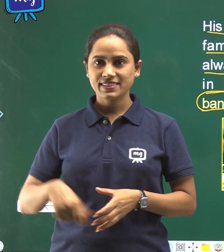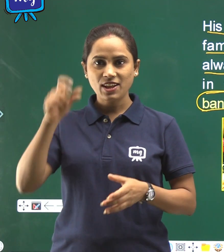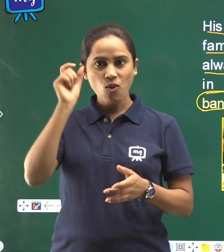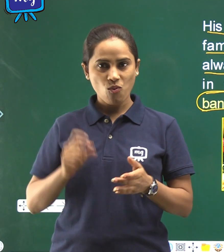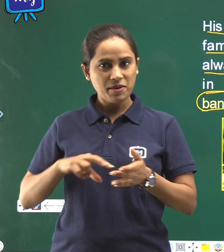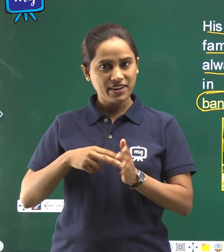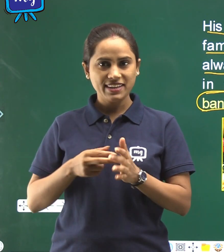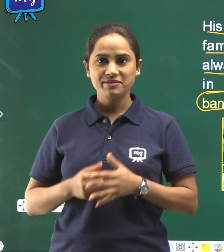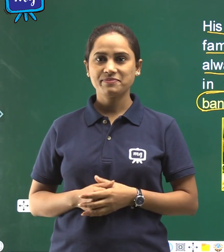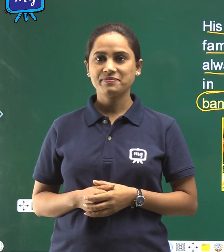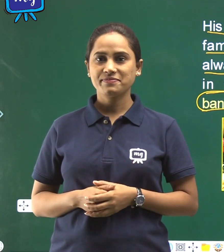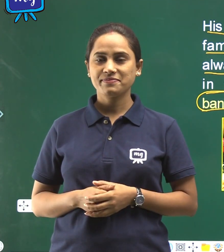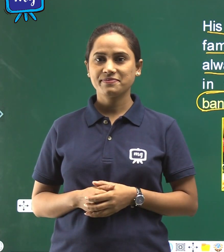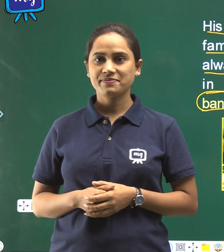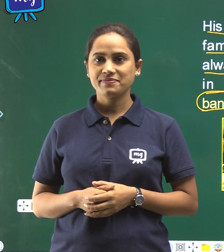Word meaning: